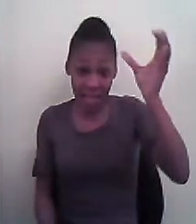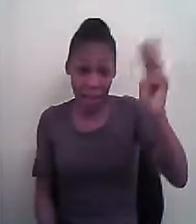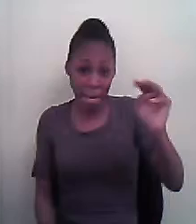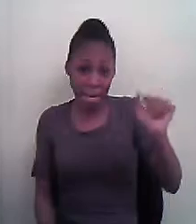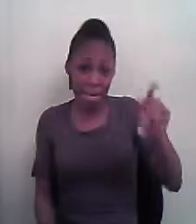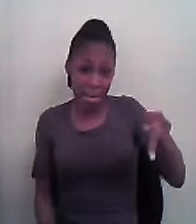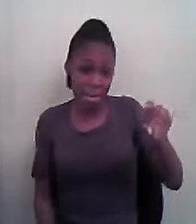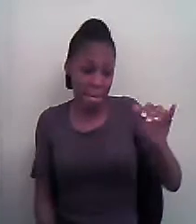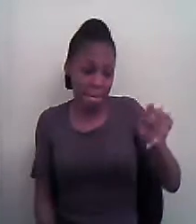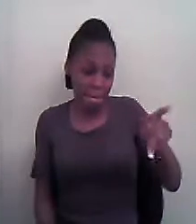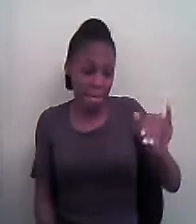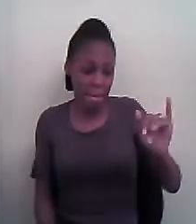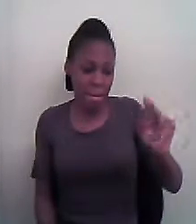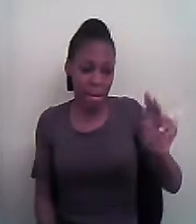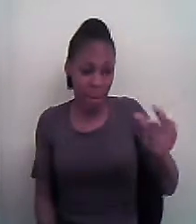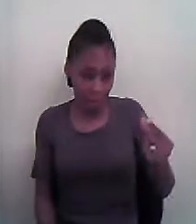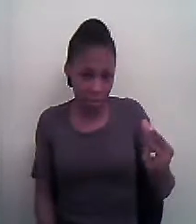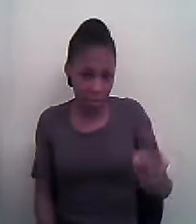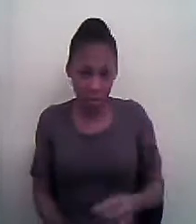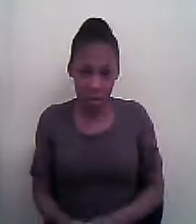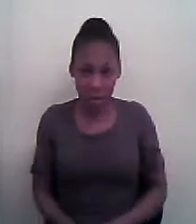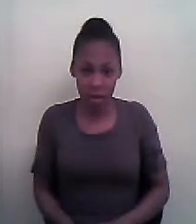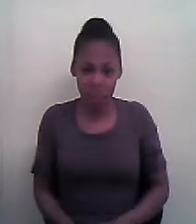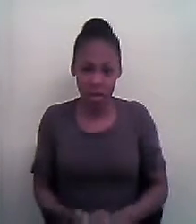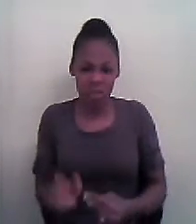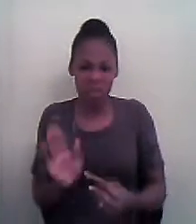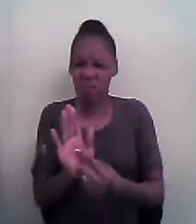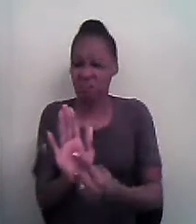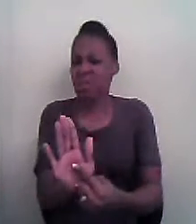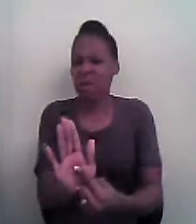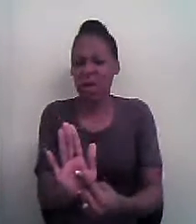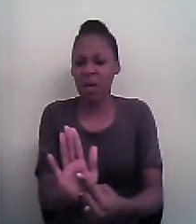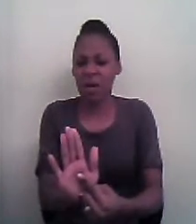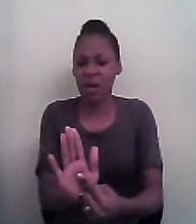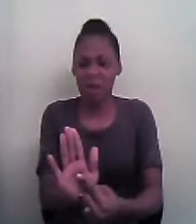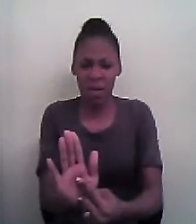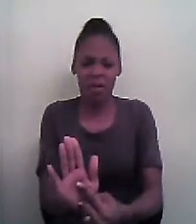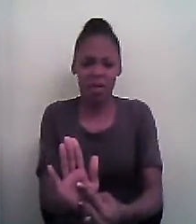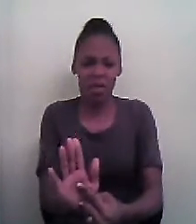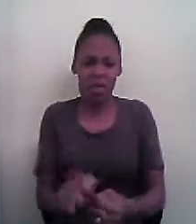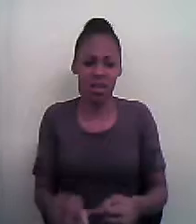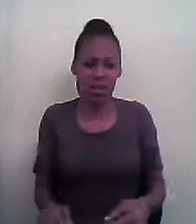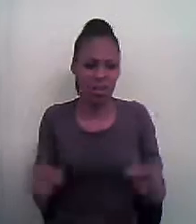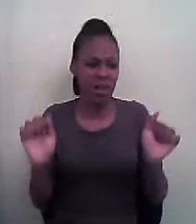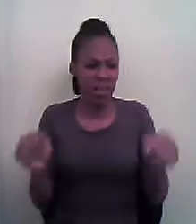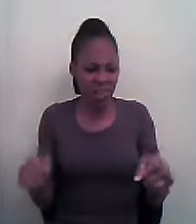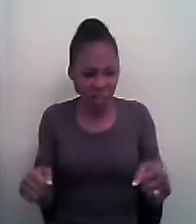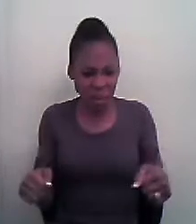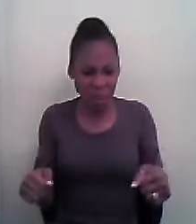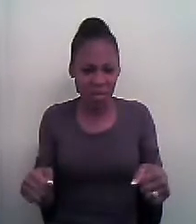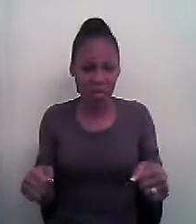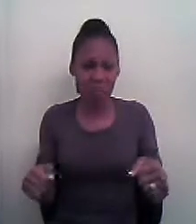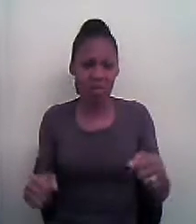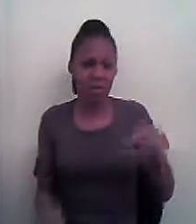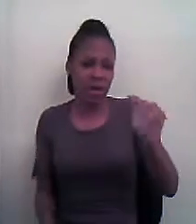number of things. It could be a timeline, it could be clustering. It depends on what the pattern of organization was in that reading that they were doing, and